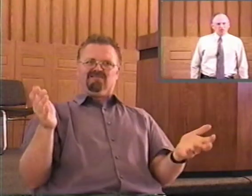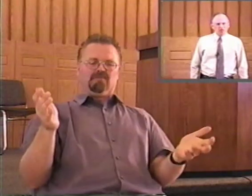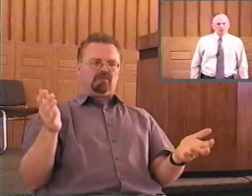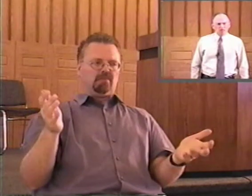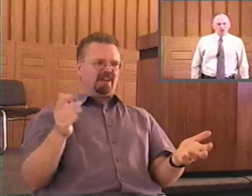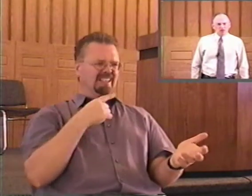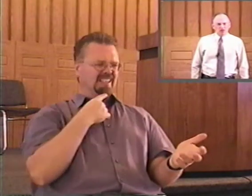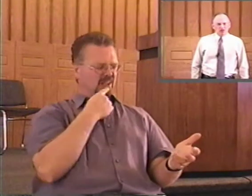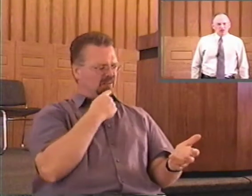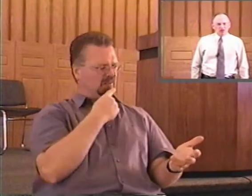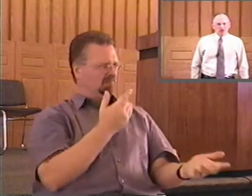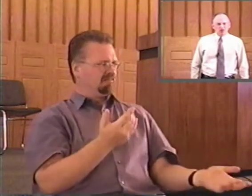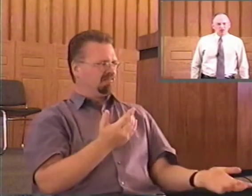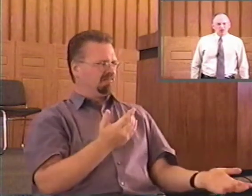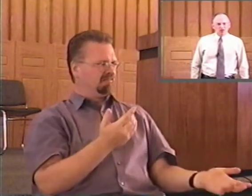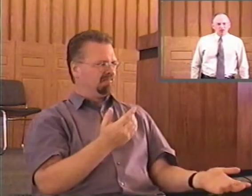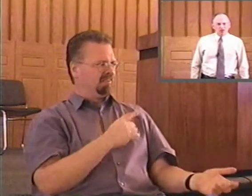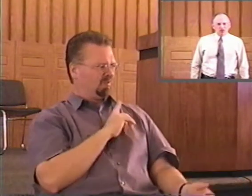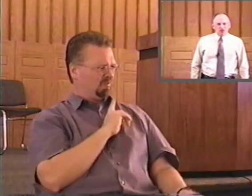And I said to them,